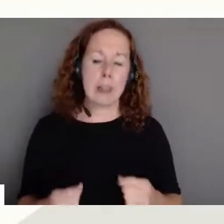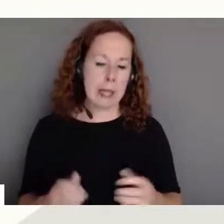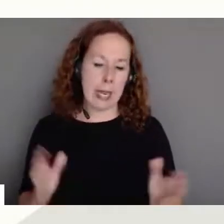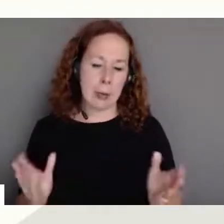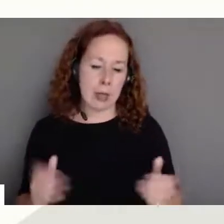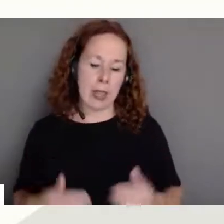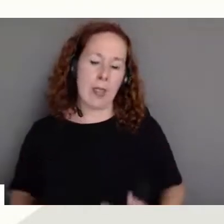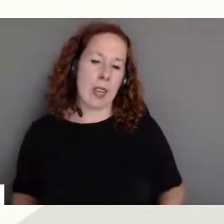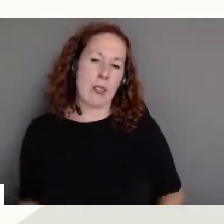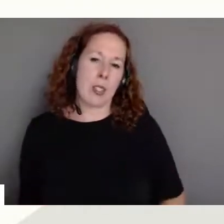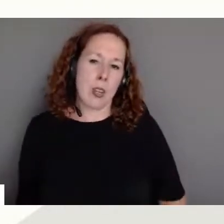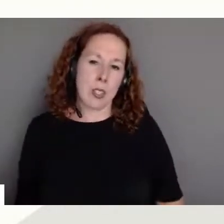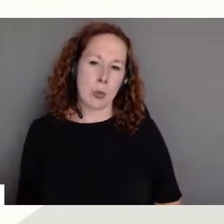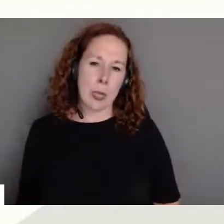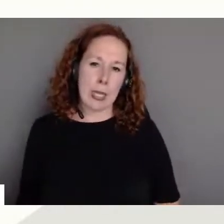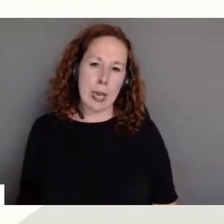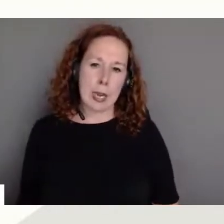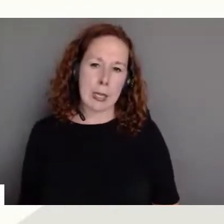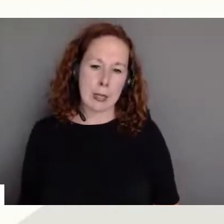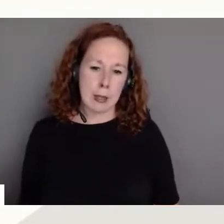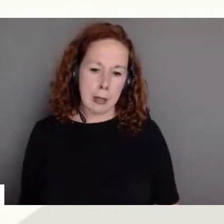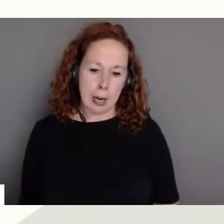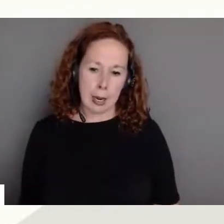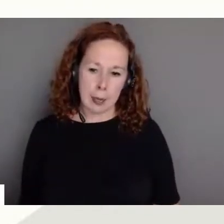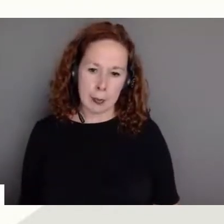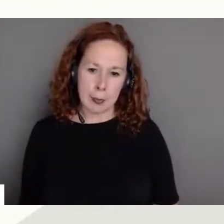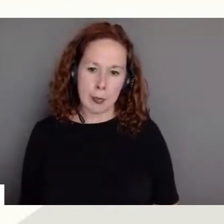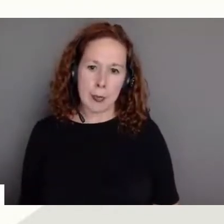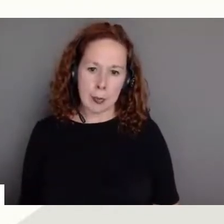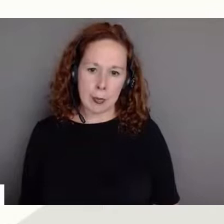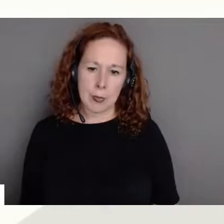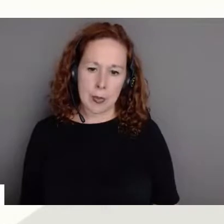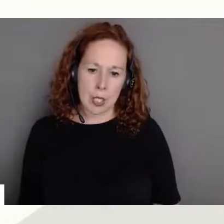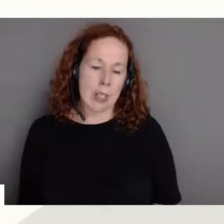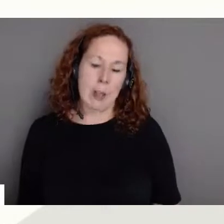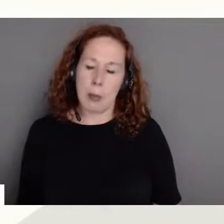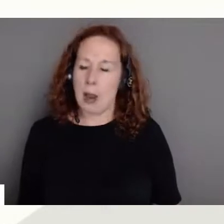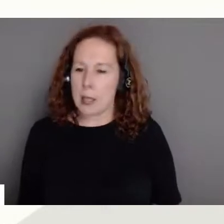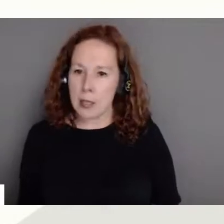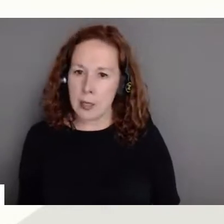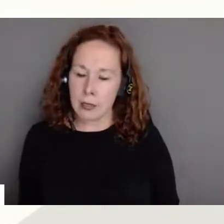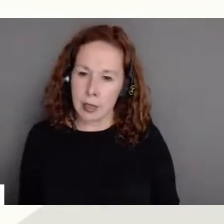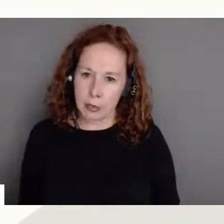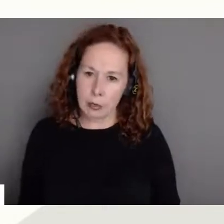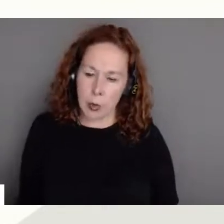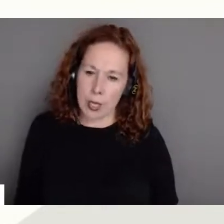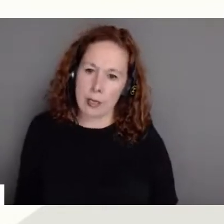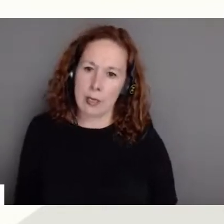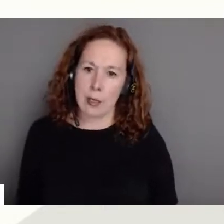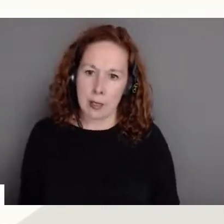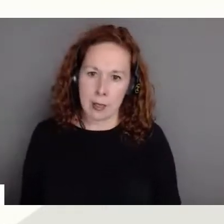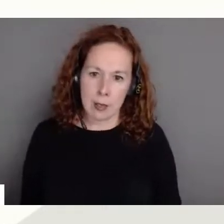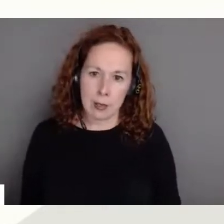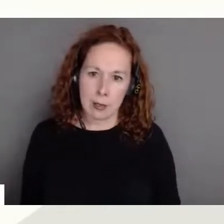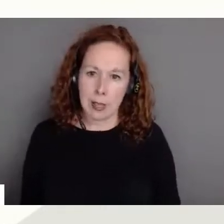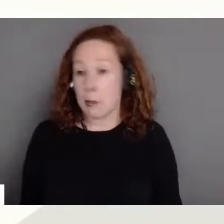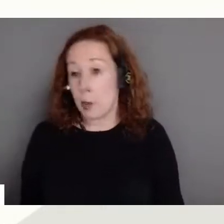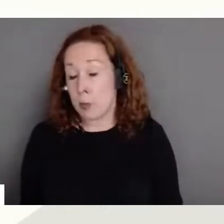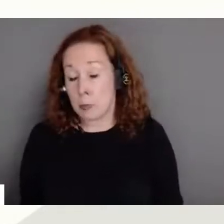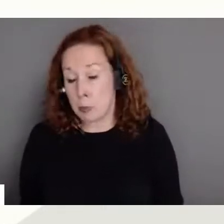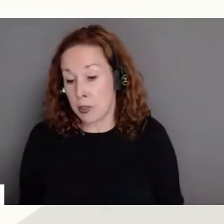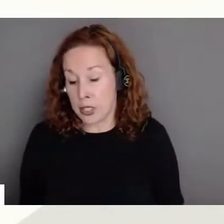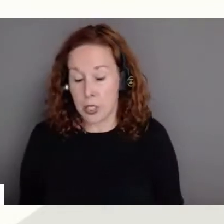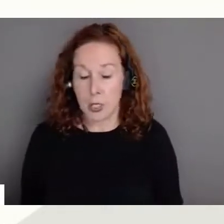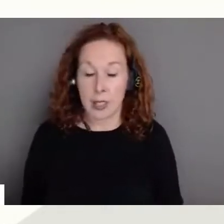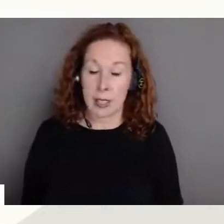more recently I would think that I've started to realize um, just the impact of voice in A yeah voice.